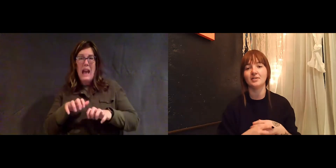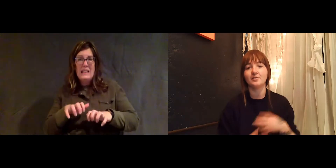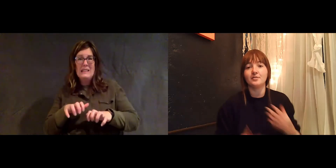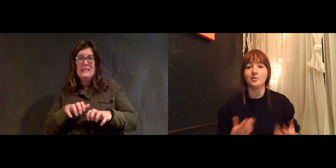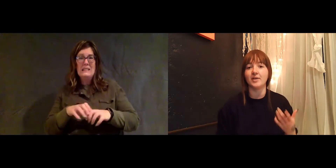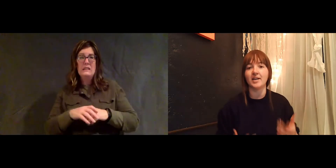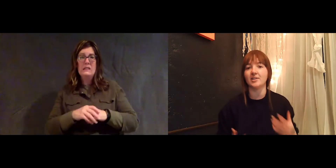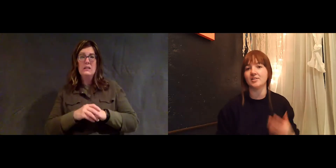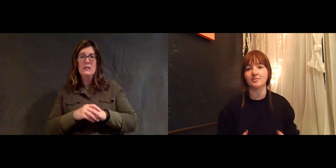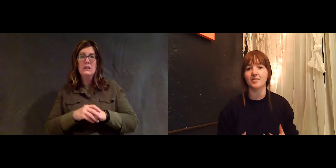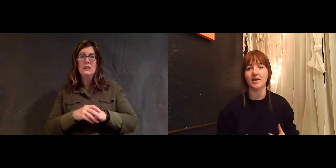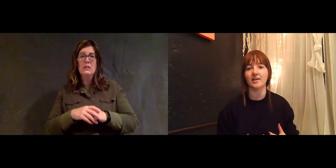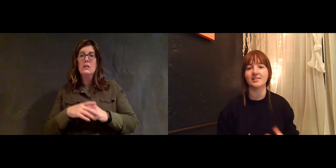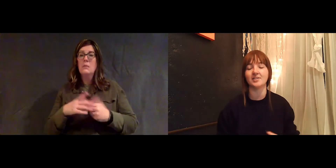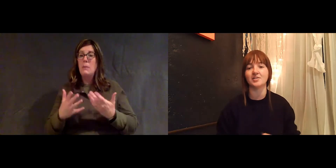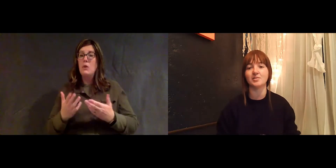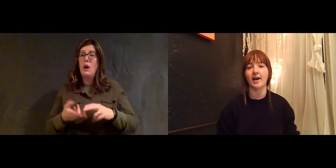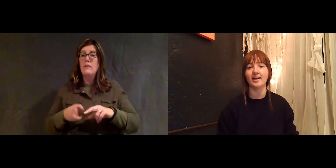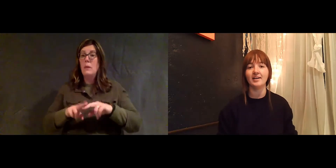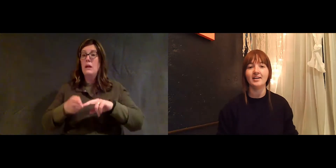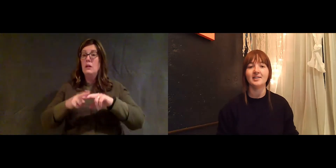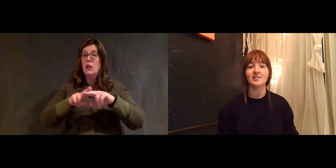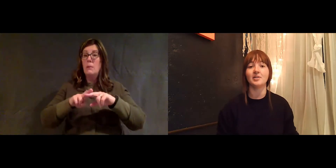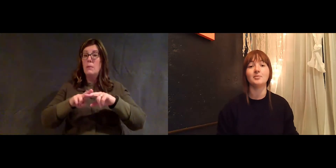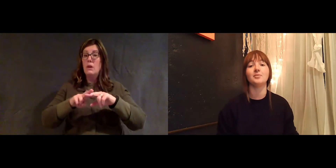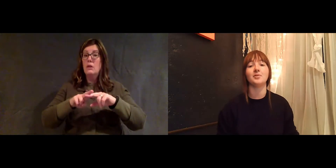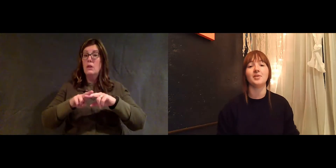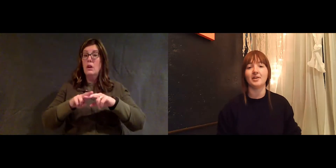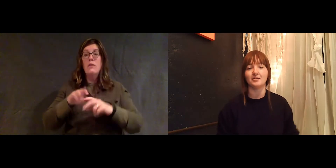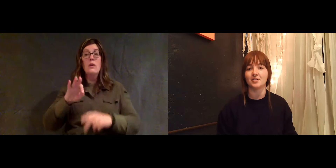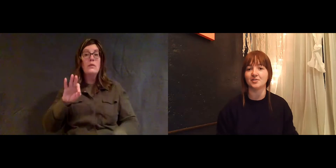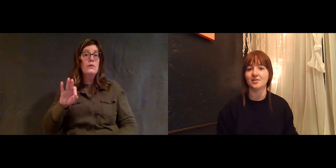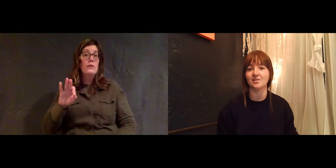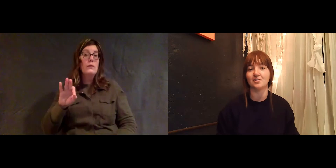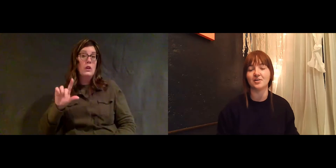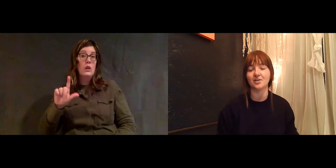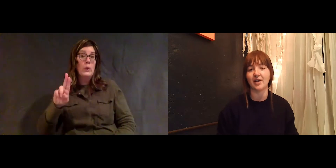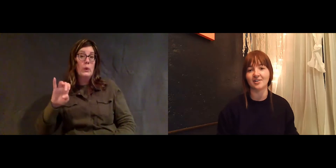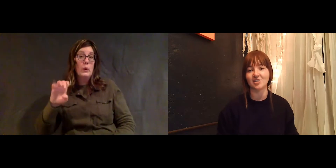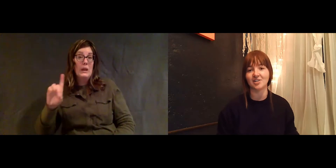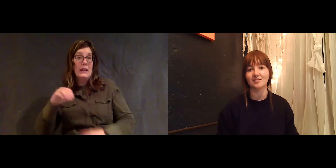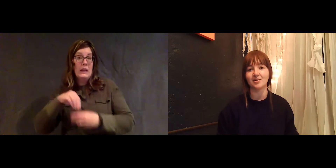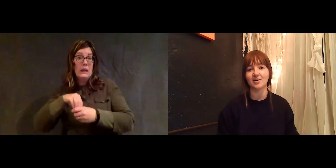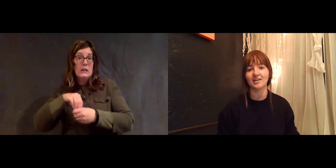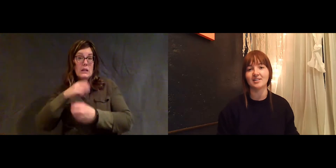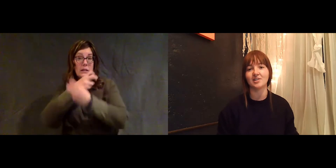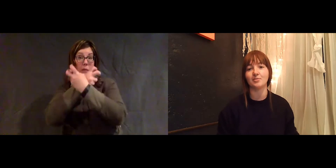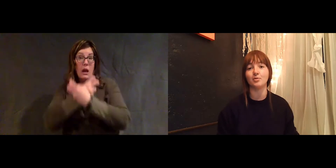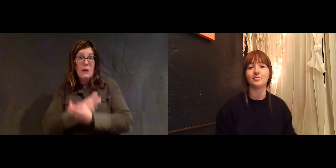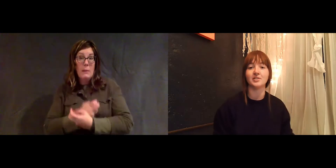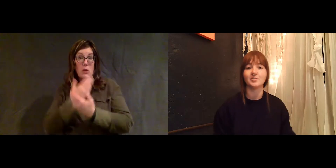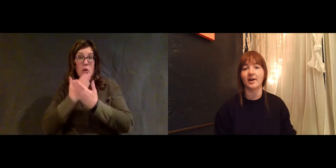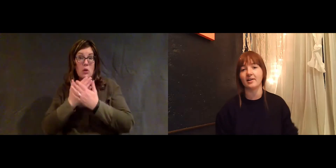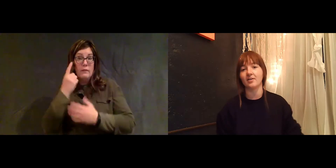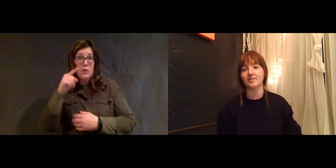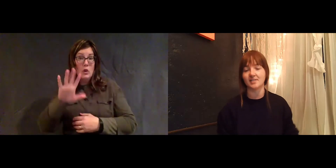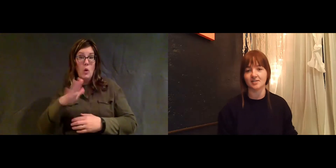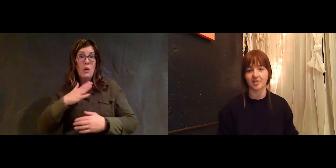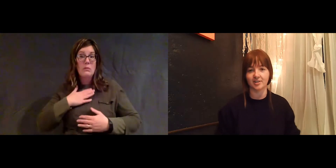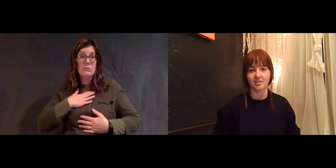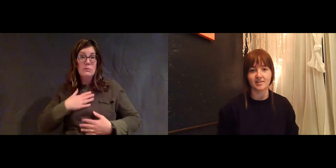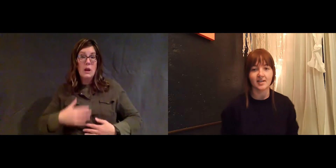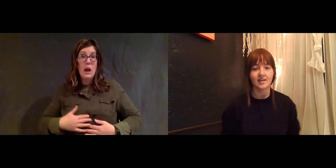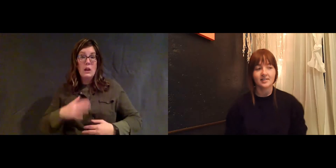some fluid or some things in your spine. So it can be really beneficial to you and your energy in the morning to move your spine in all